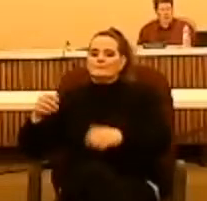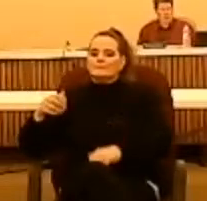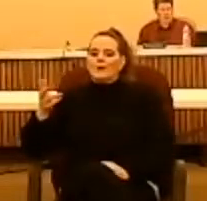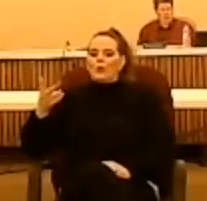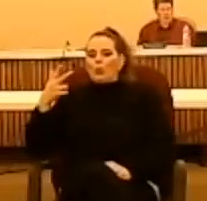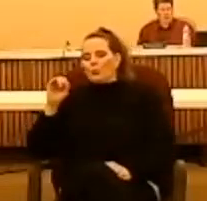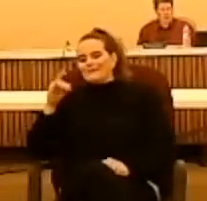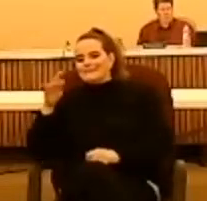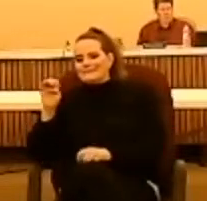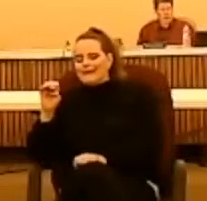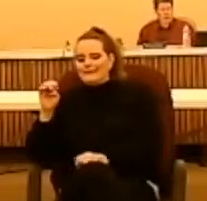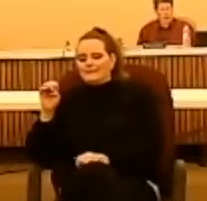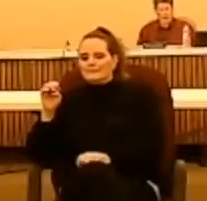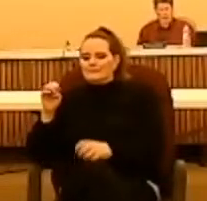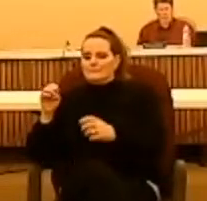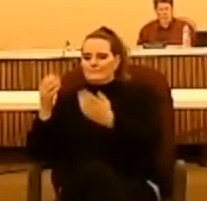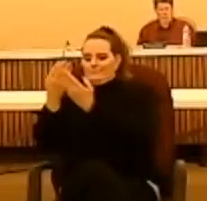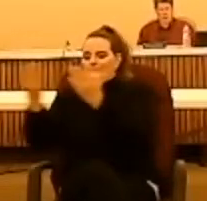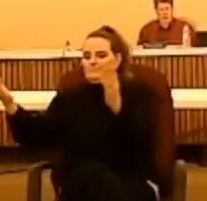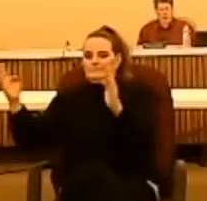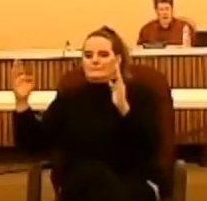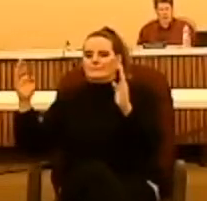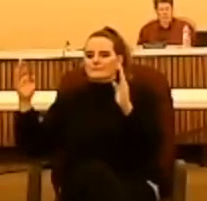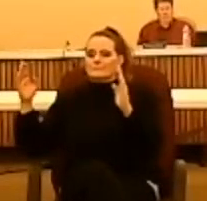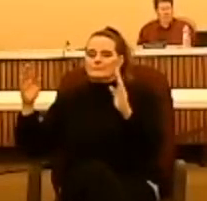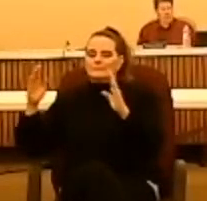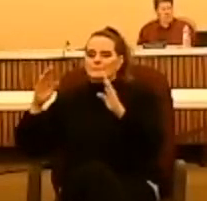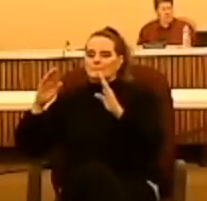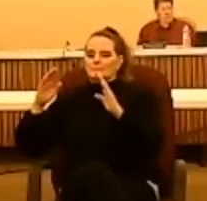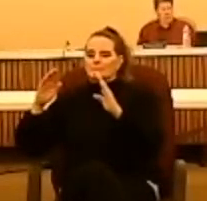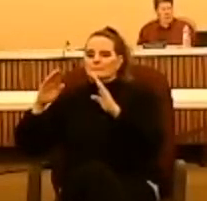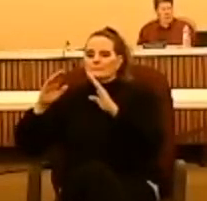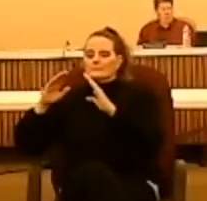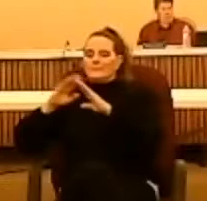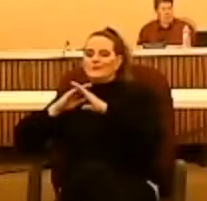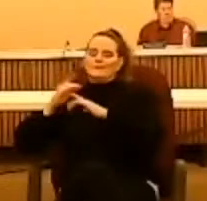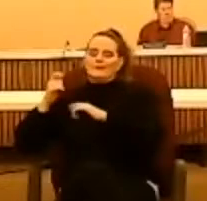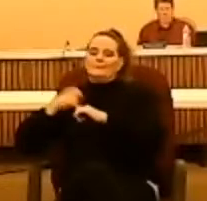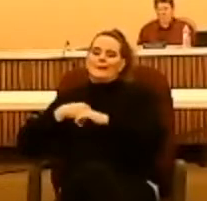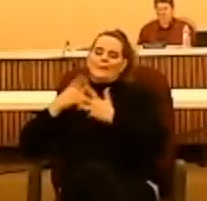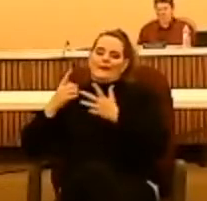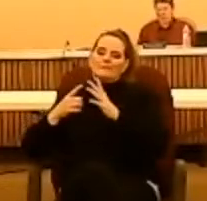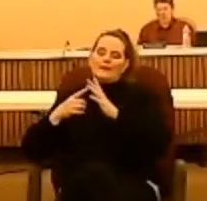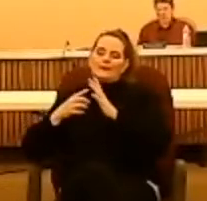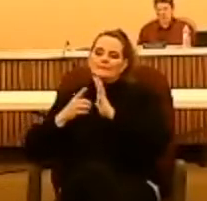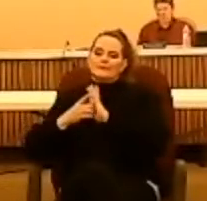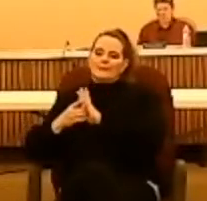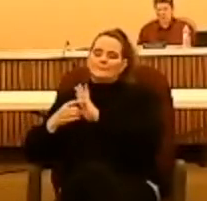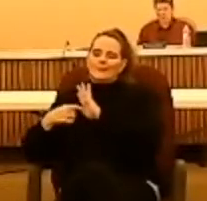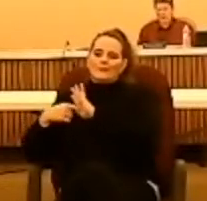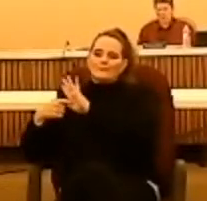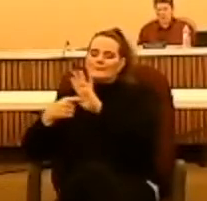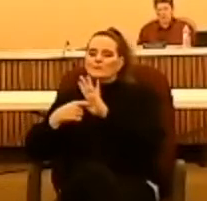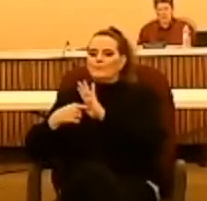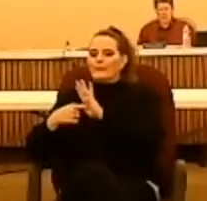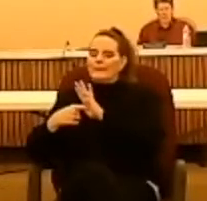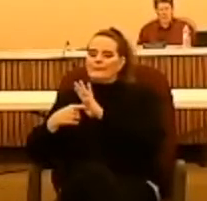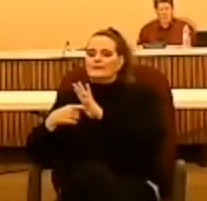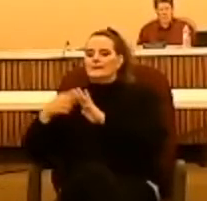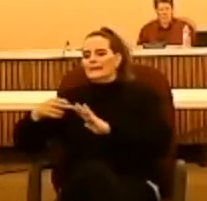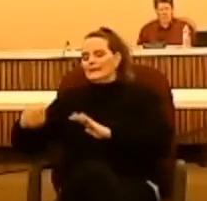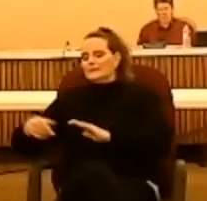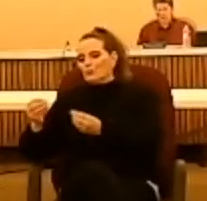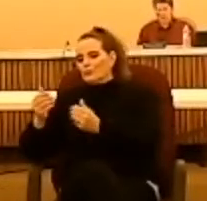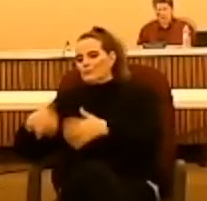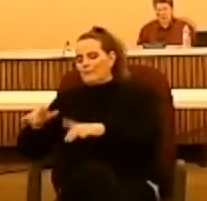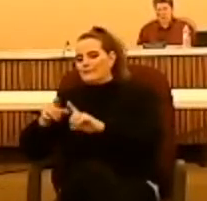three-sided shelter that has displays inside of the historic properties from the West Hamlet. A